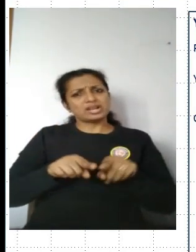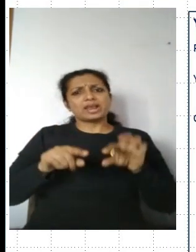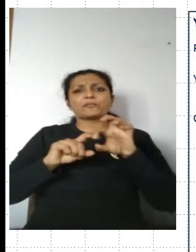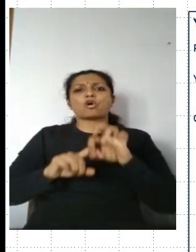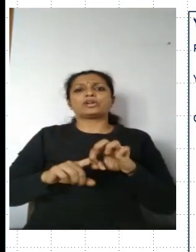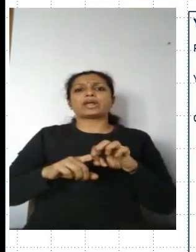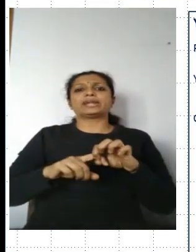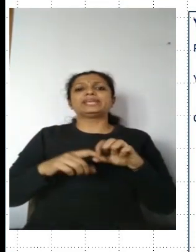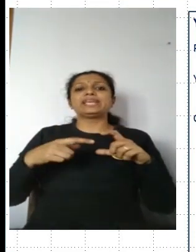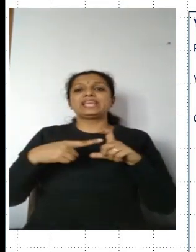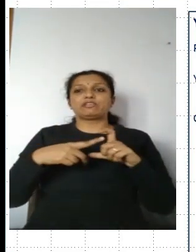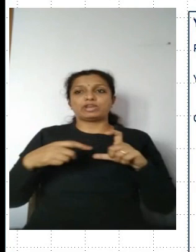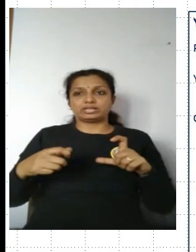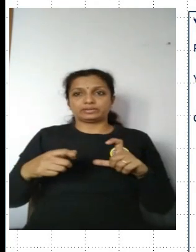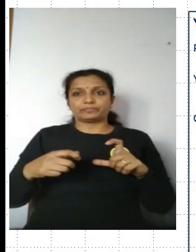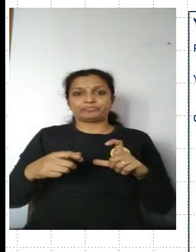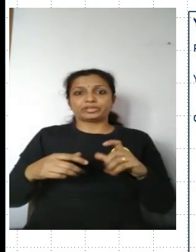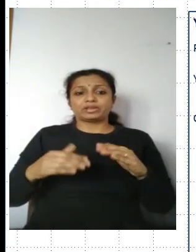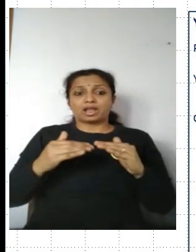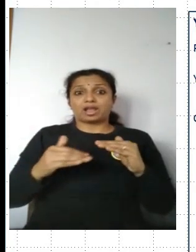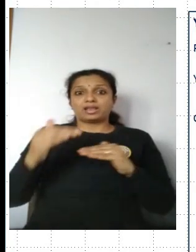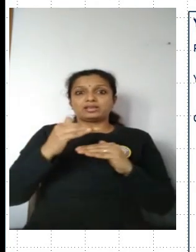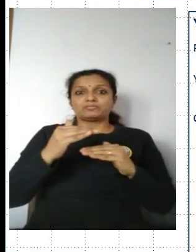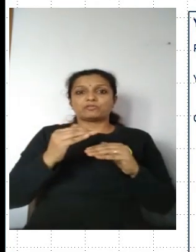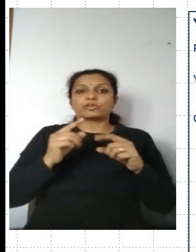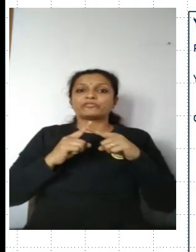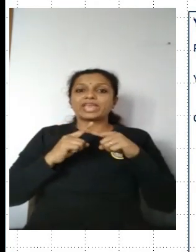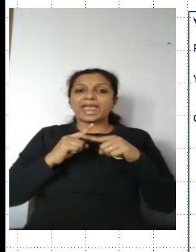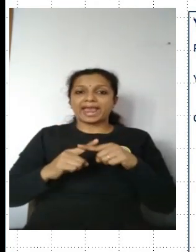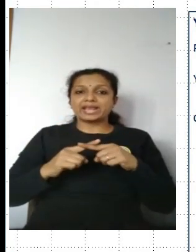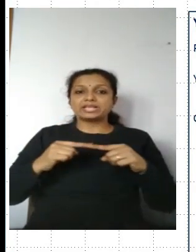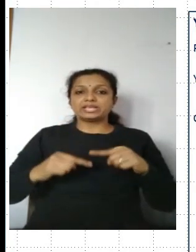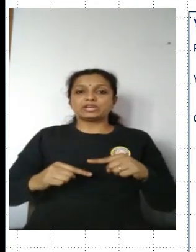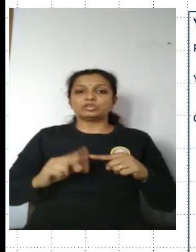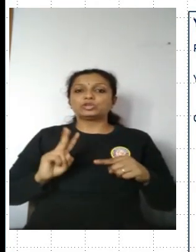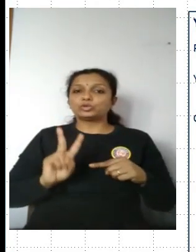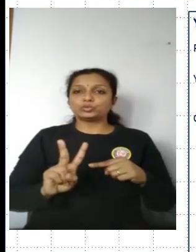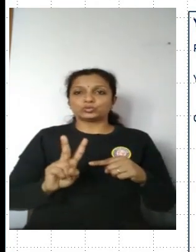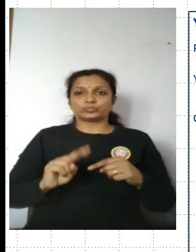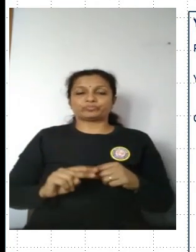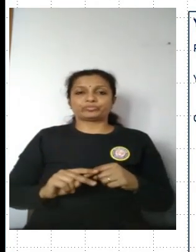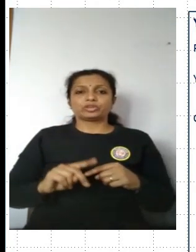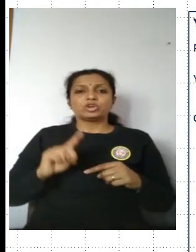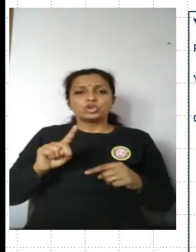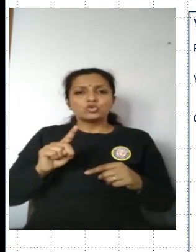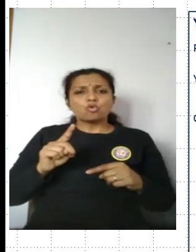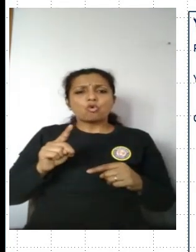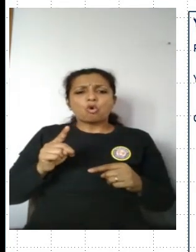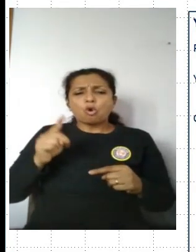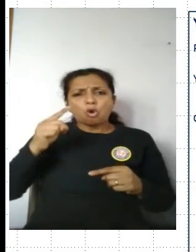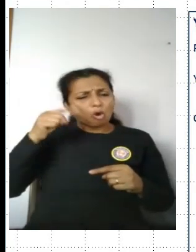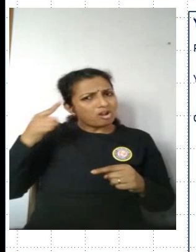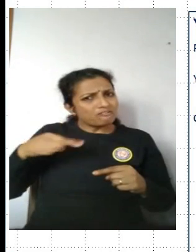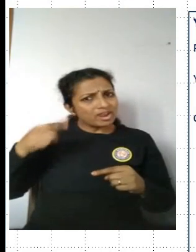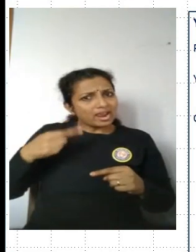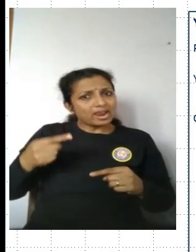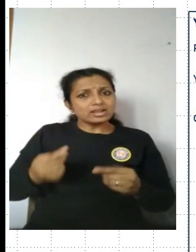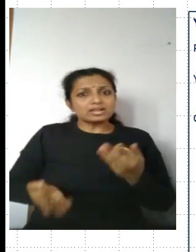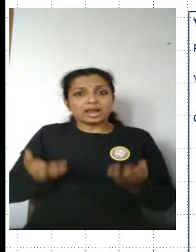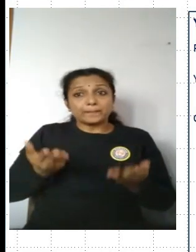always compare with standard form ax squared plus